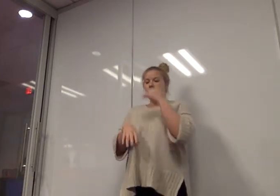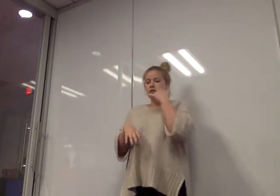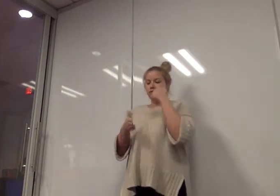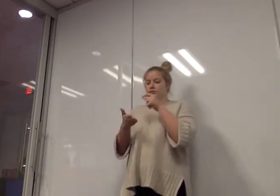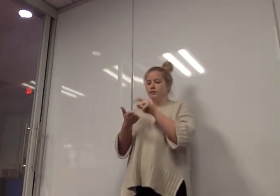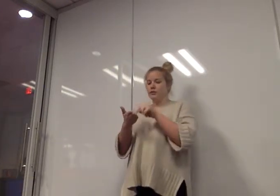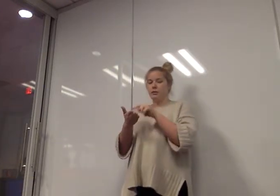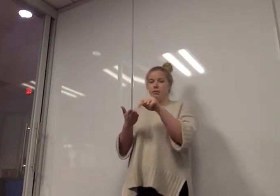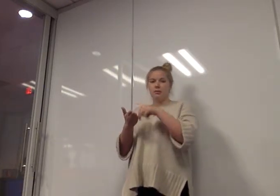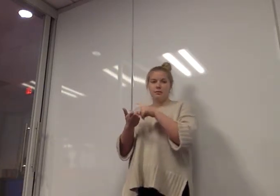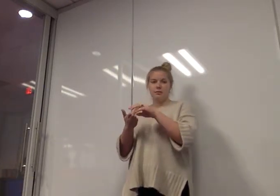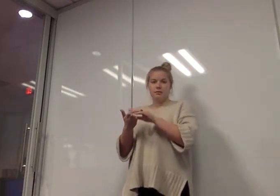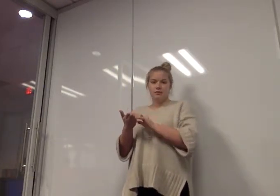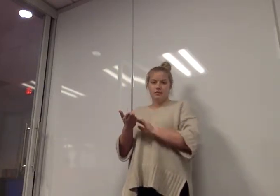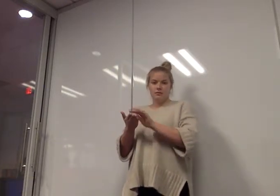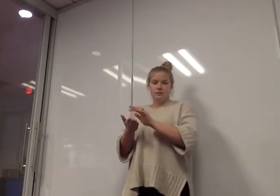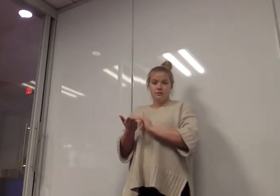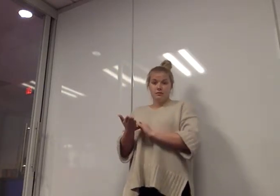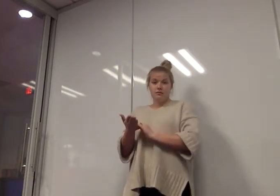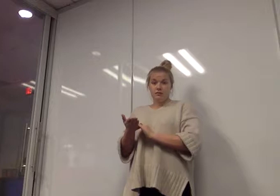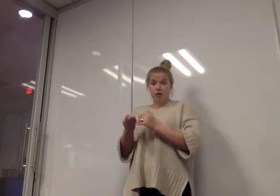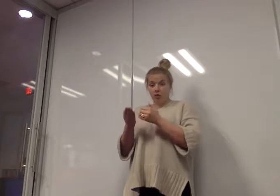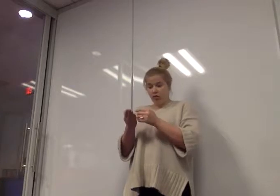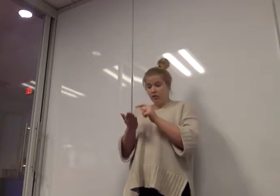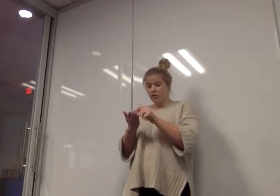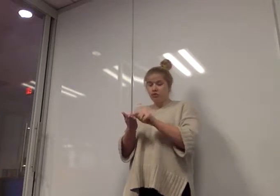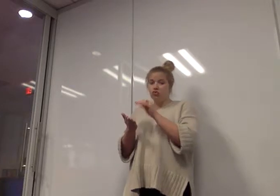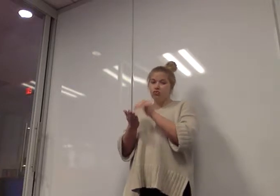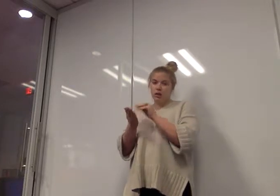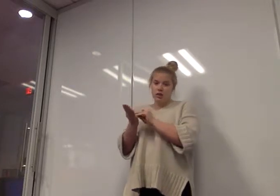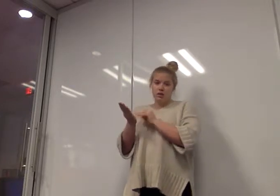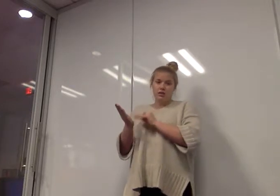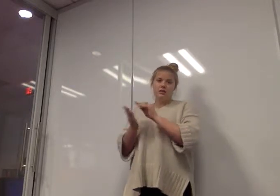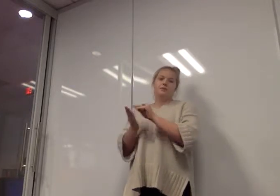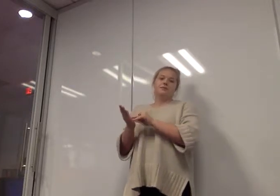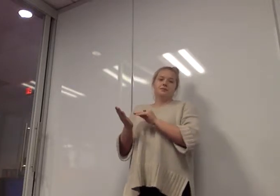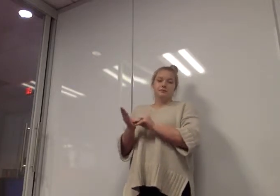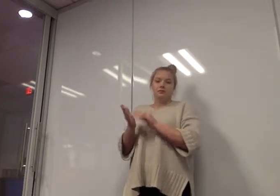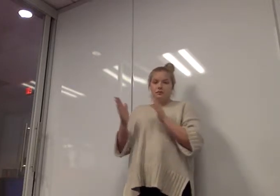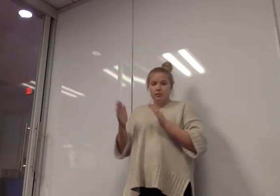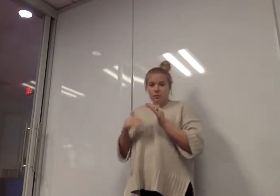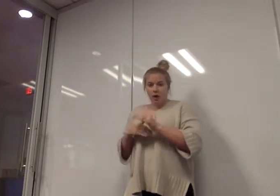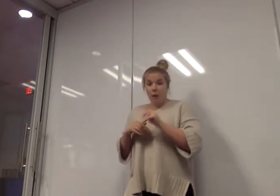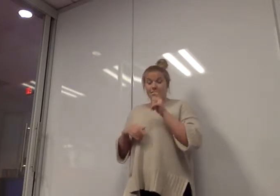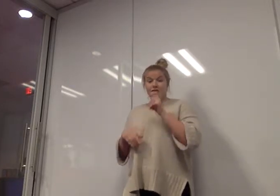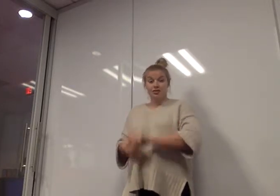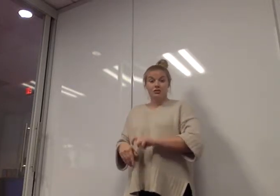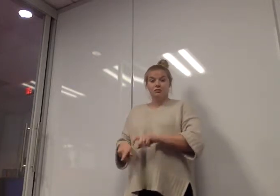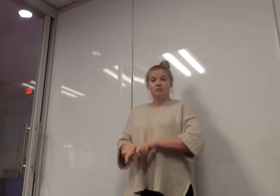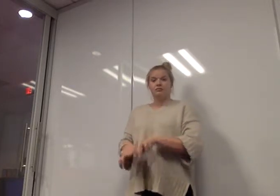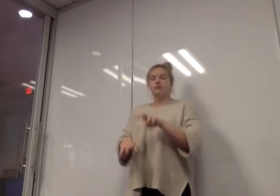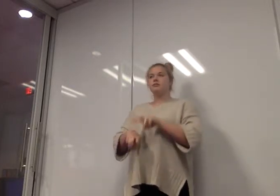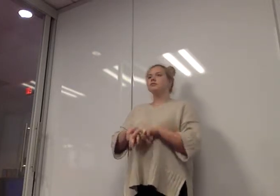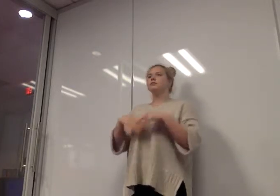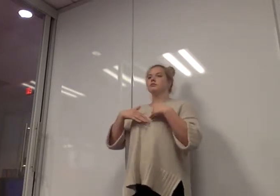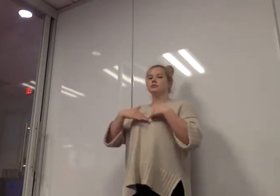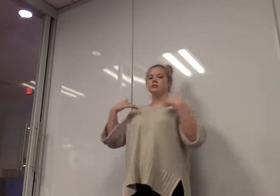out. You're looking at your notes, you're hunching up, making yourself small, when really what you should be doing maybe is this, like in the